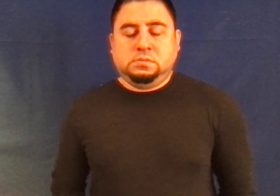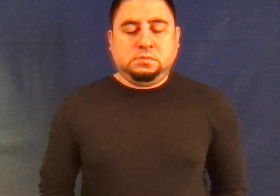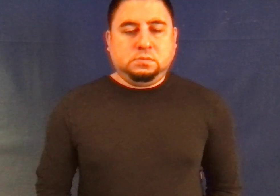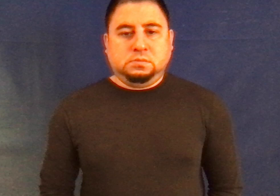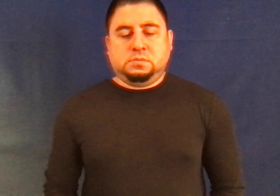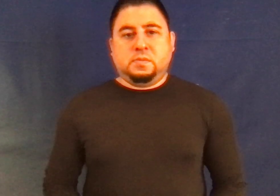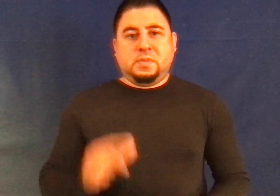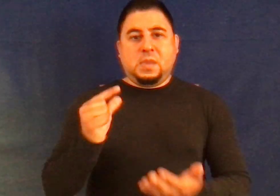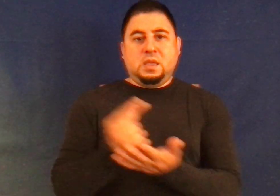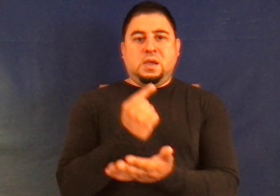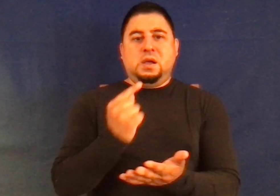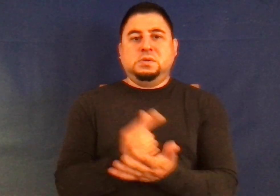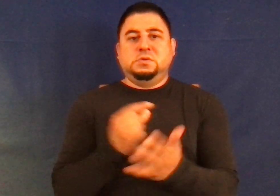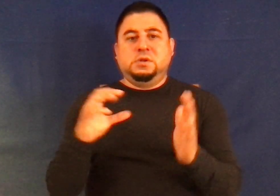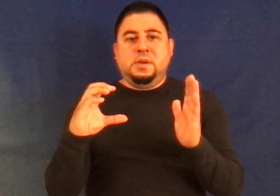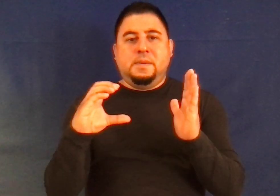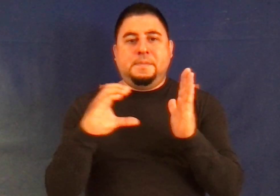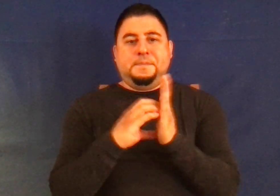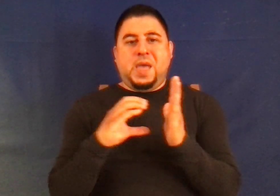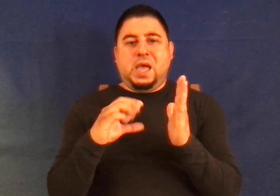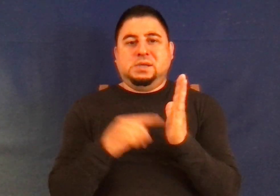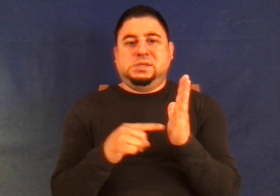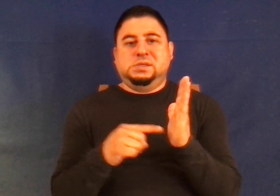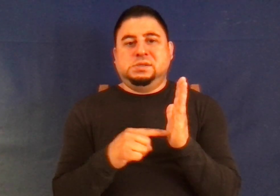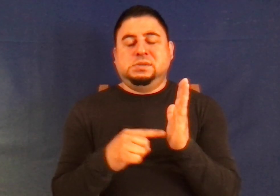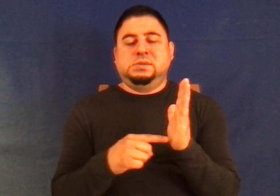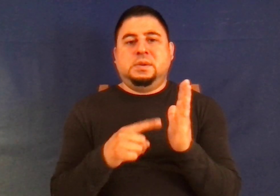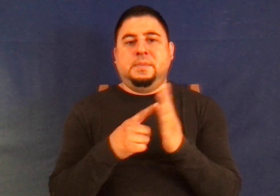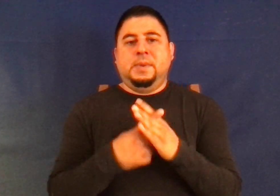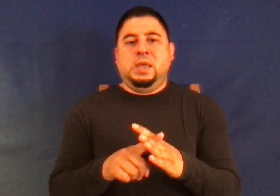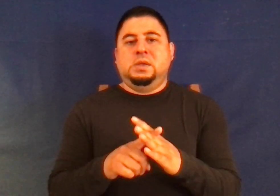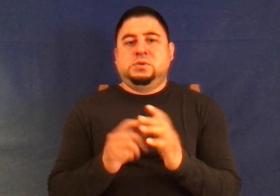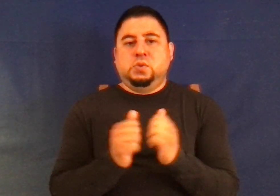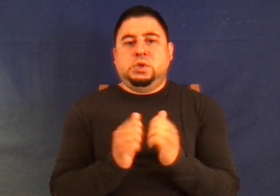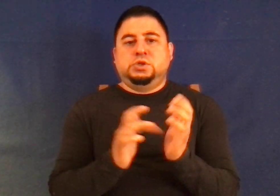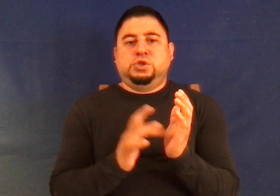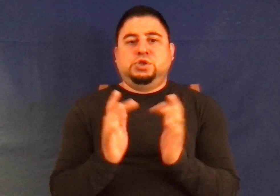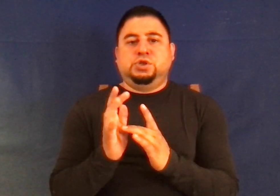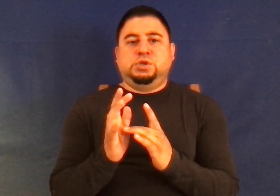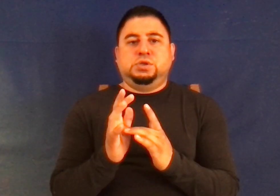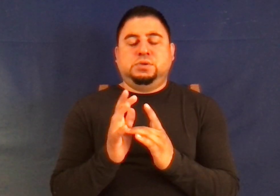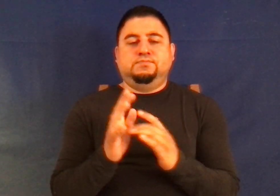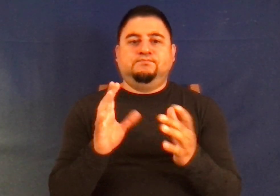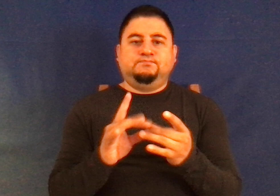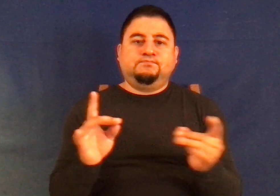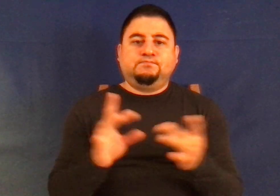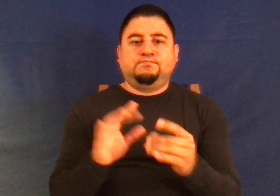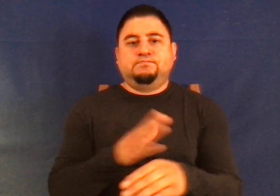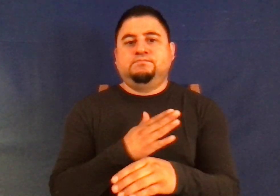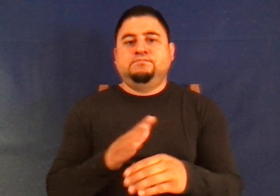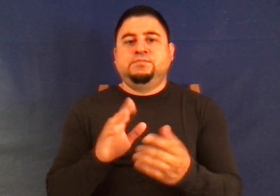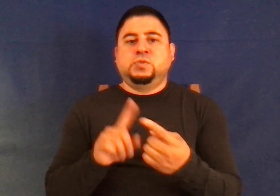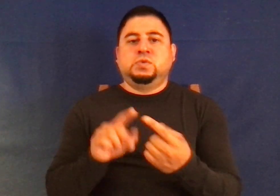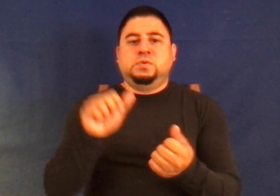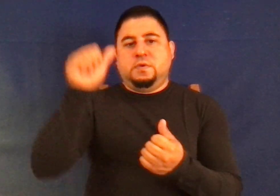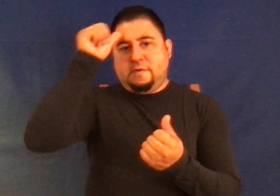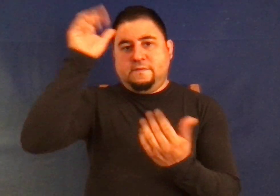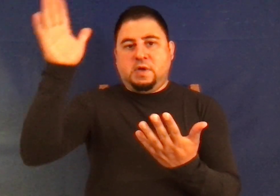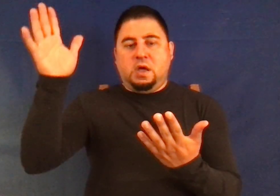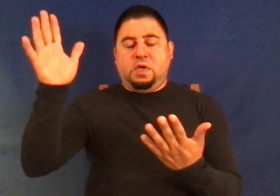The gospel passage begins with Jesus' hymn of praise to the Father and how